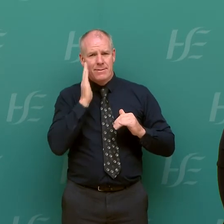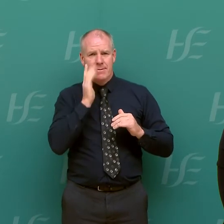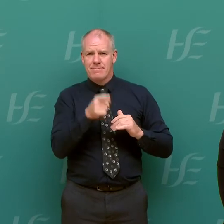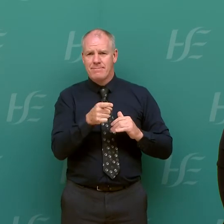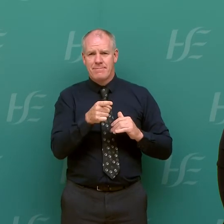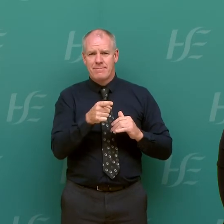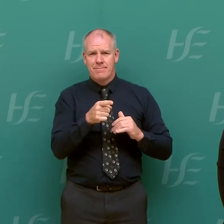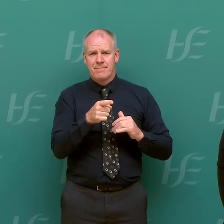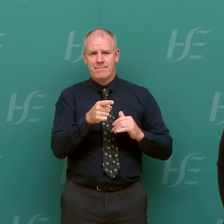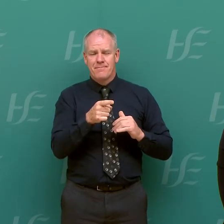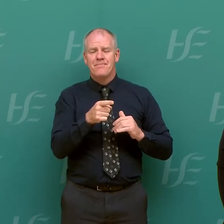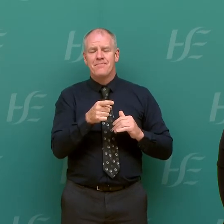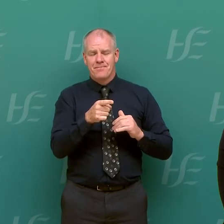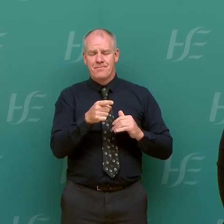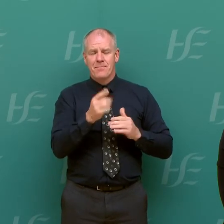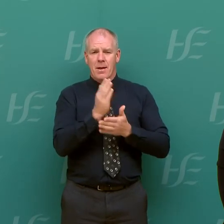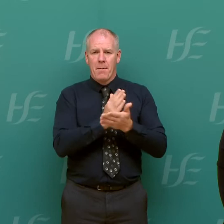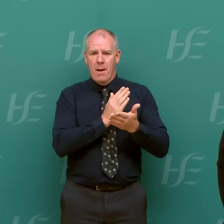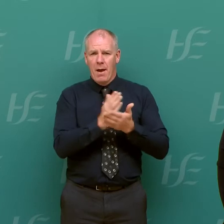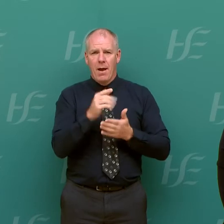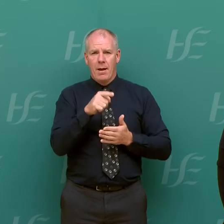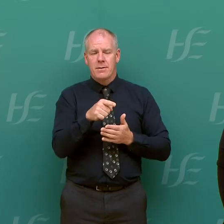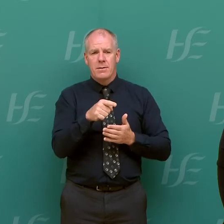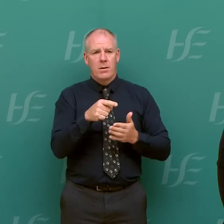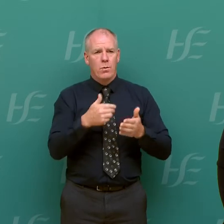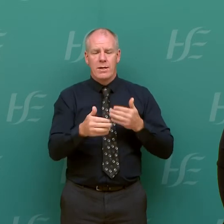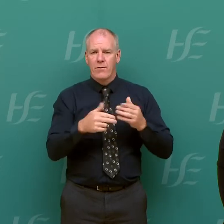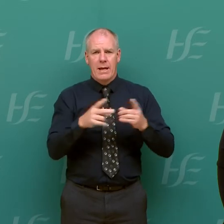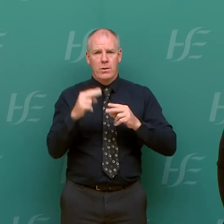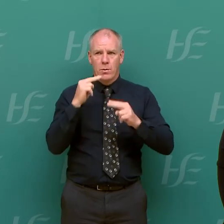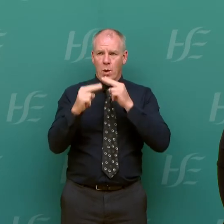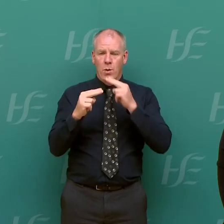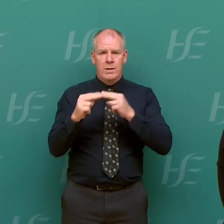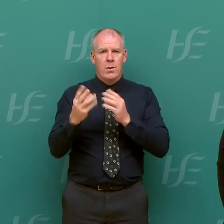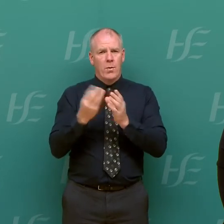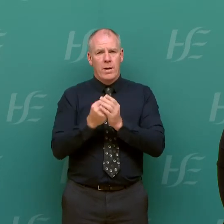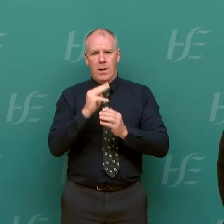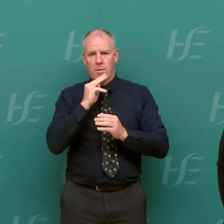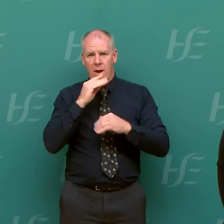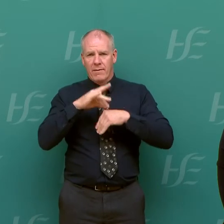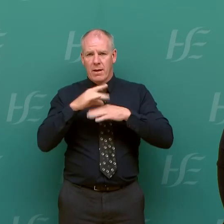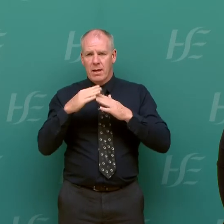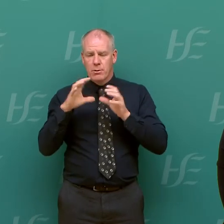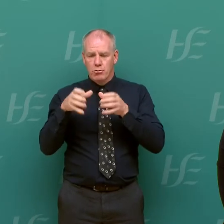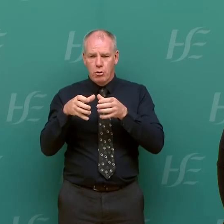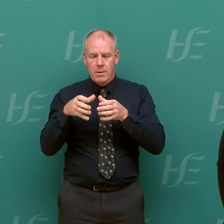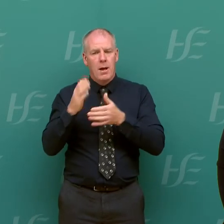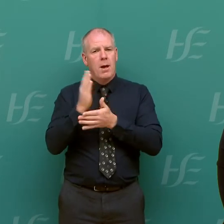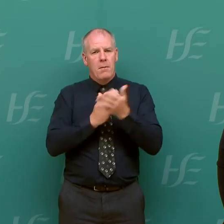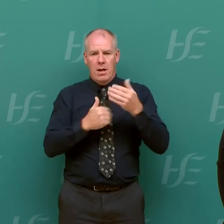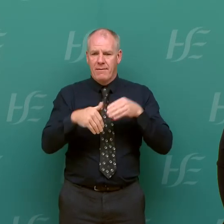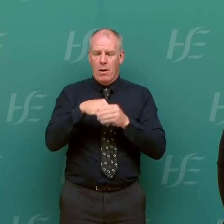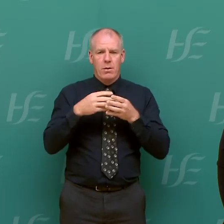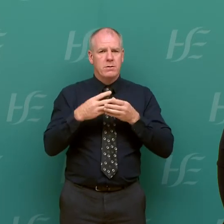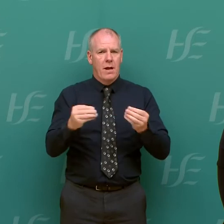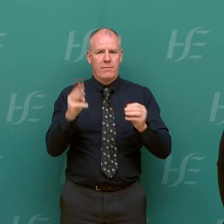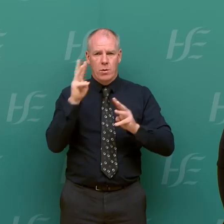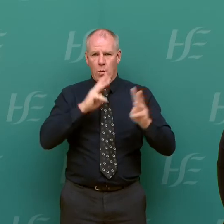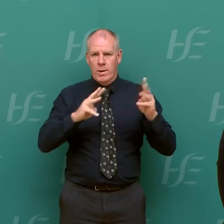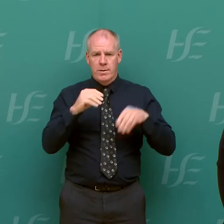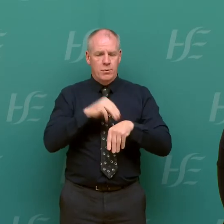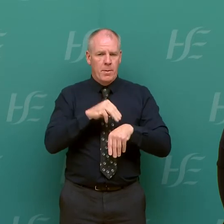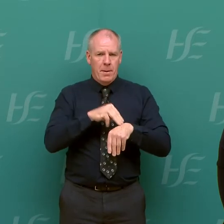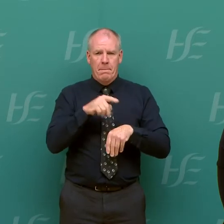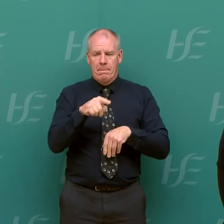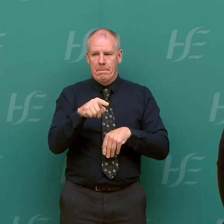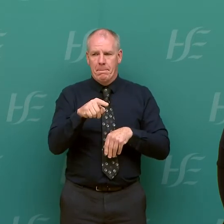And part of that will be whatever we can negotiate through with private hospital groups. That has to be part of our solution for winter. That will